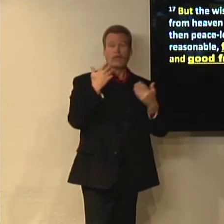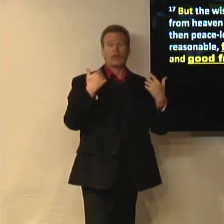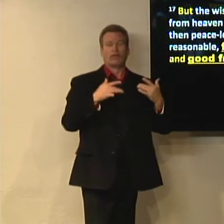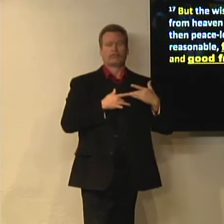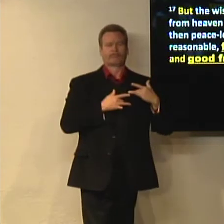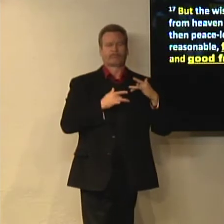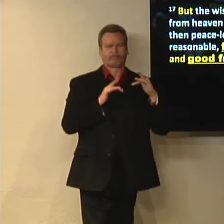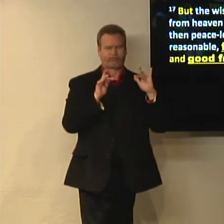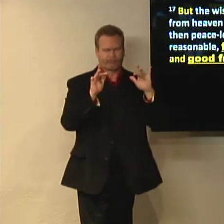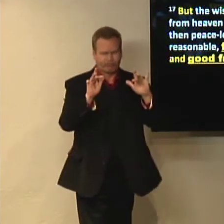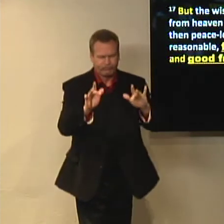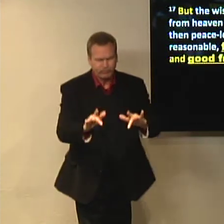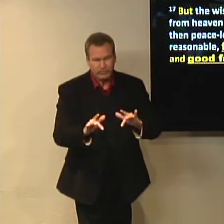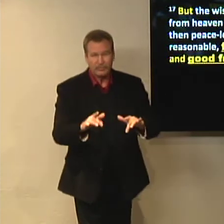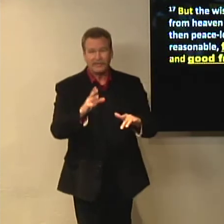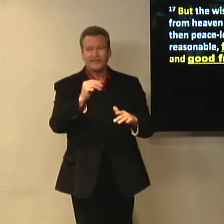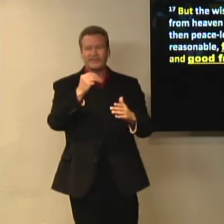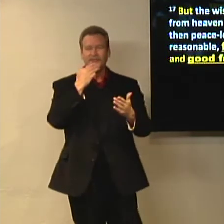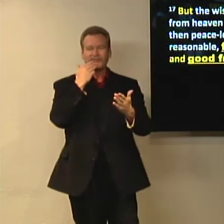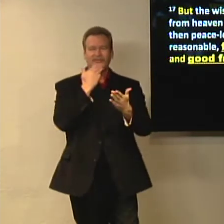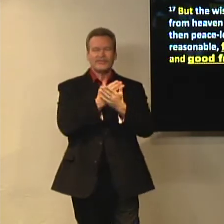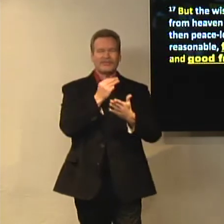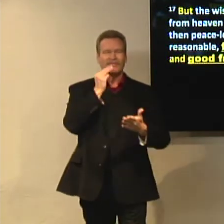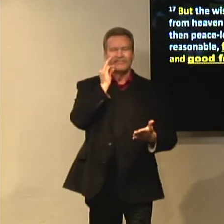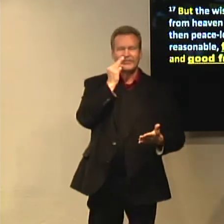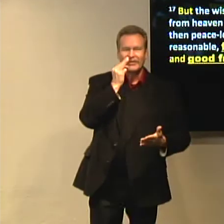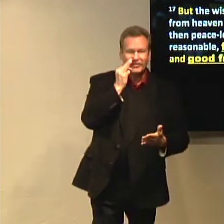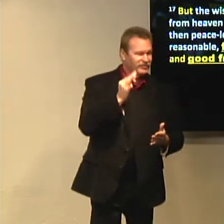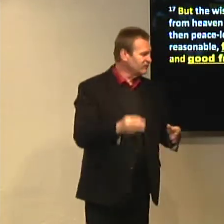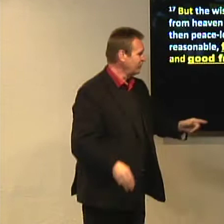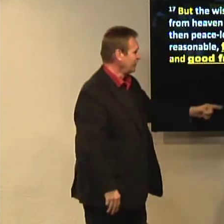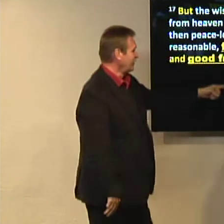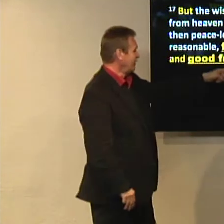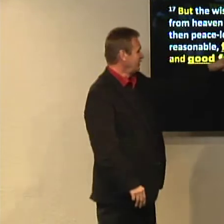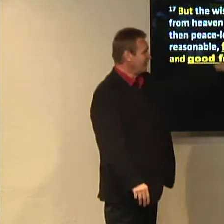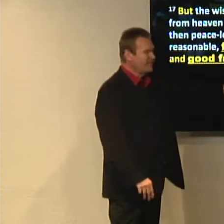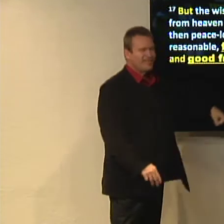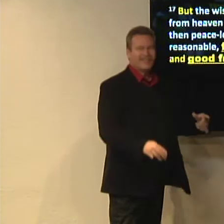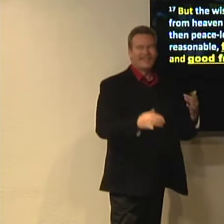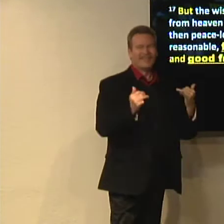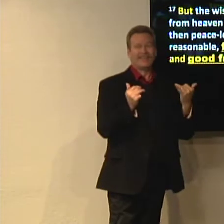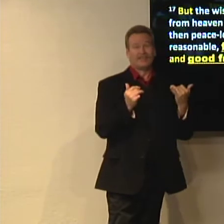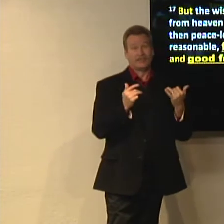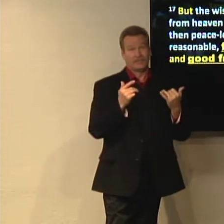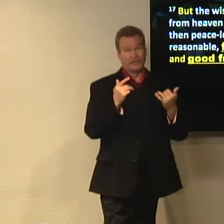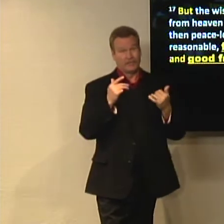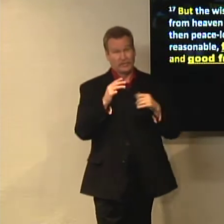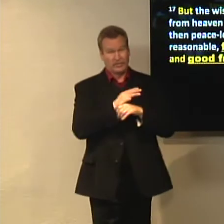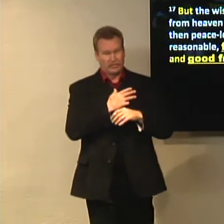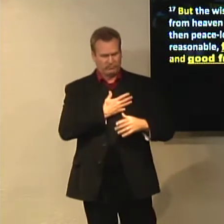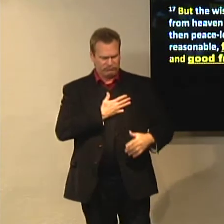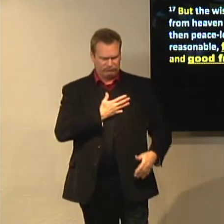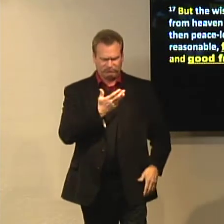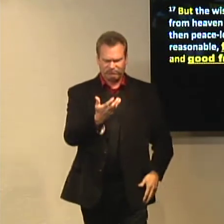situation. And it says, full of mercy and good fruit. This picture here shows the